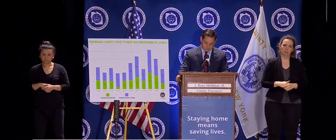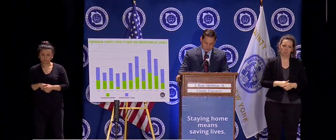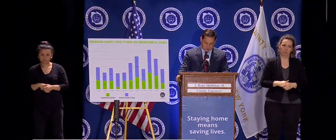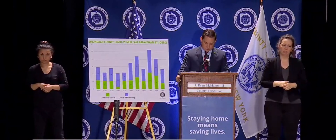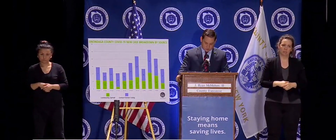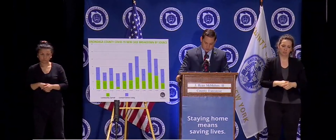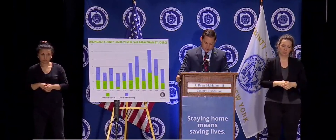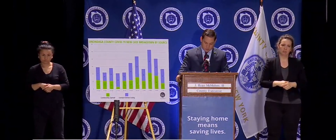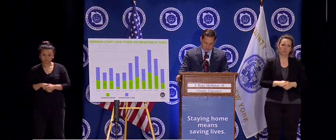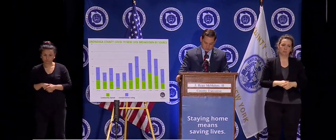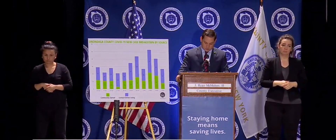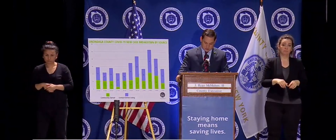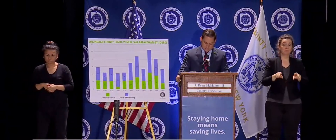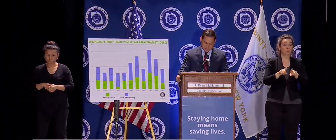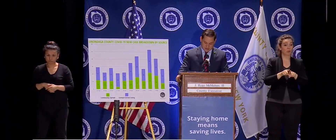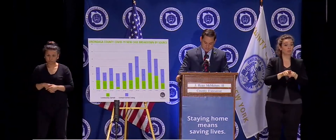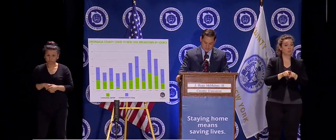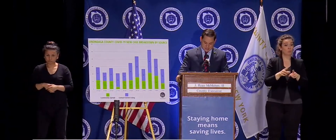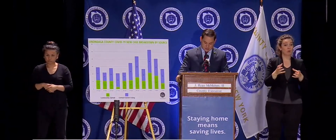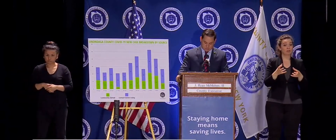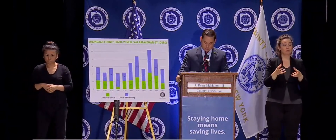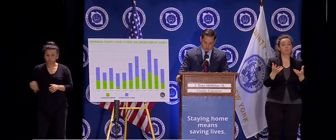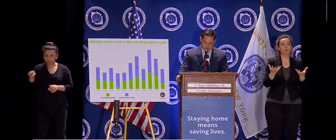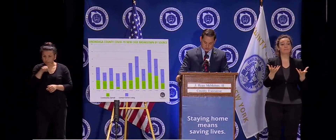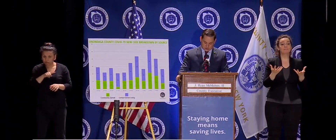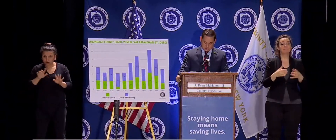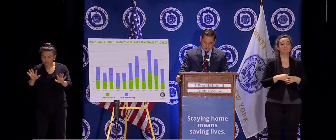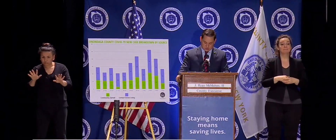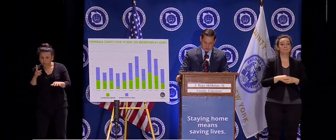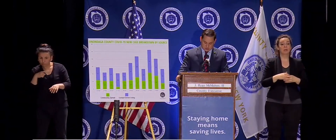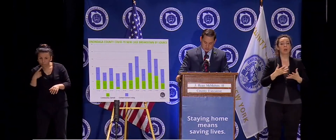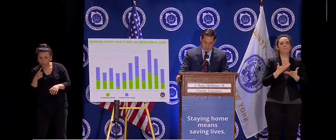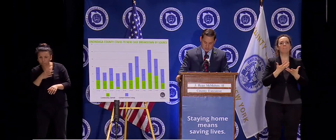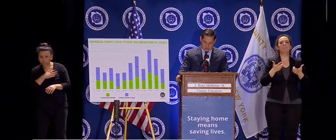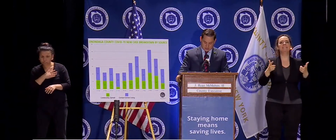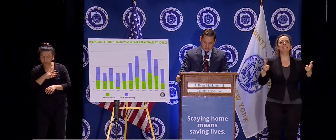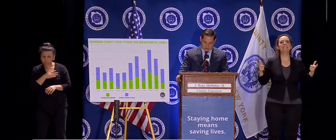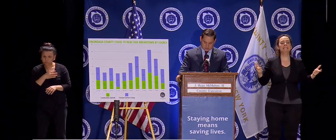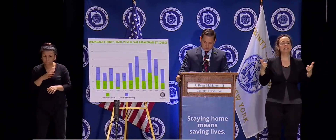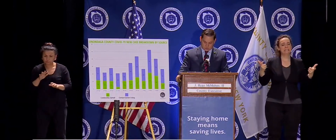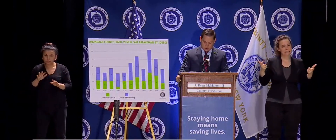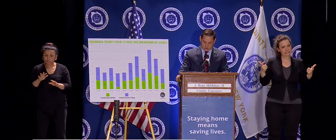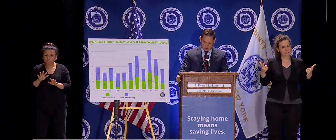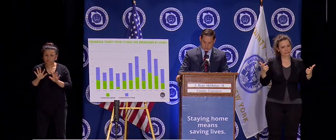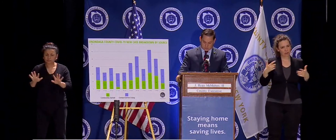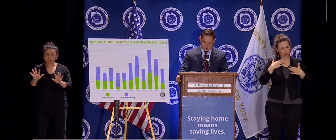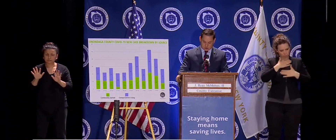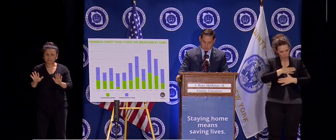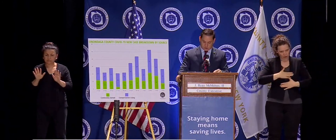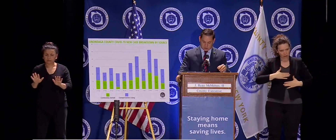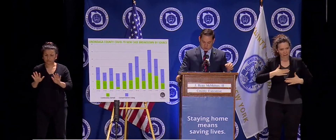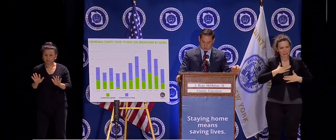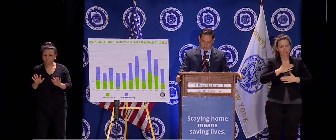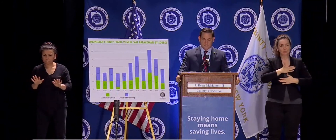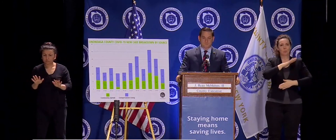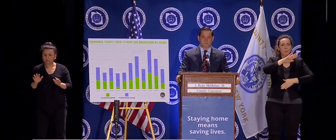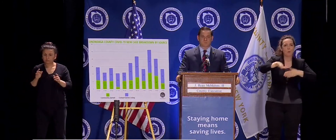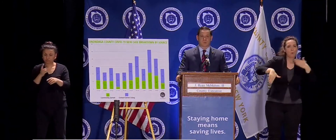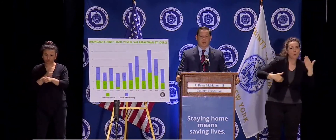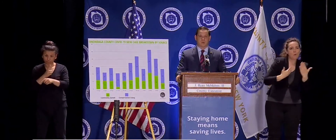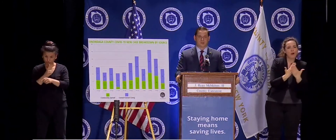But also, I want to give a big appreciation to it's Teacher Appreciation